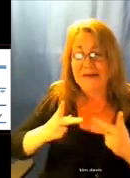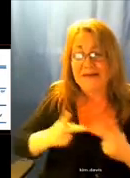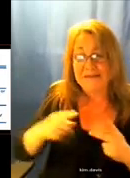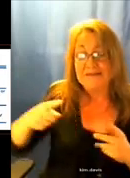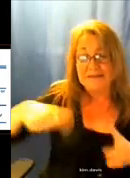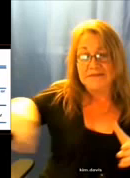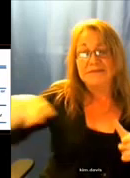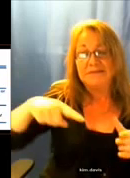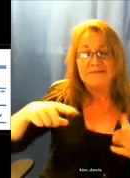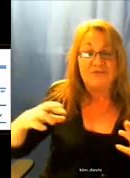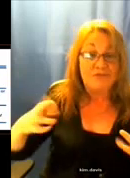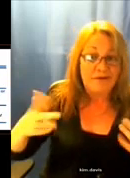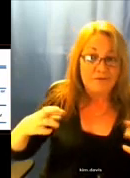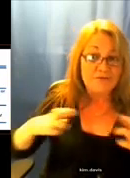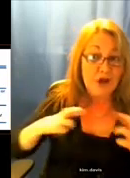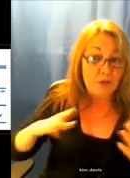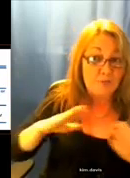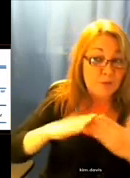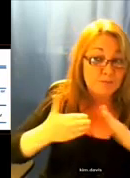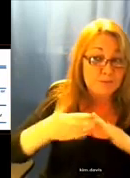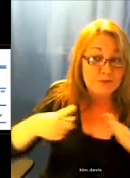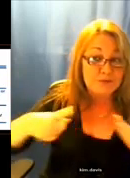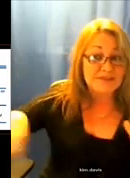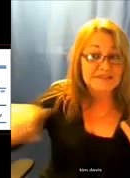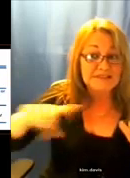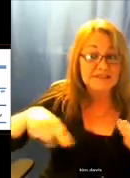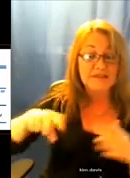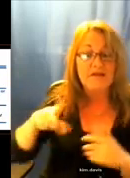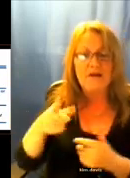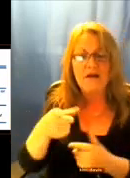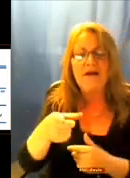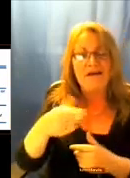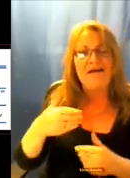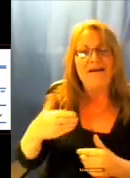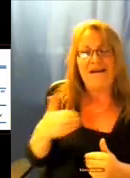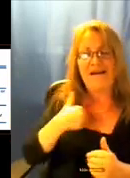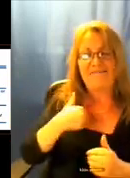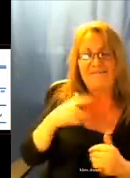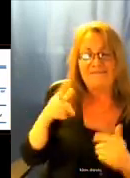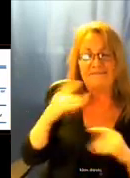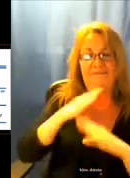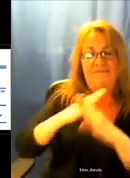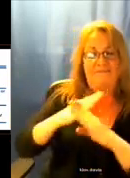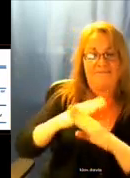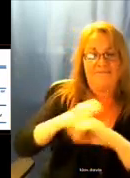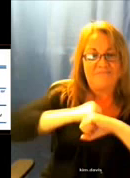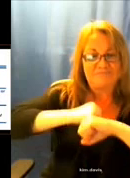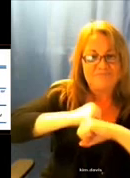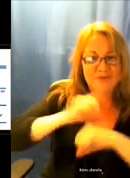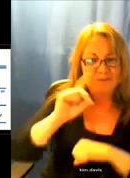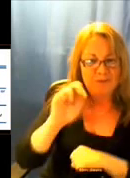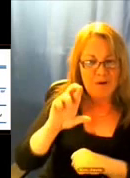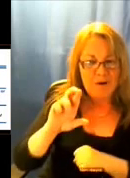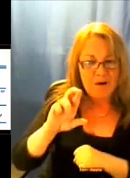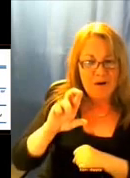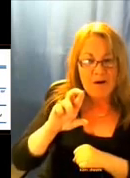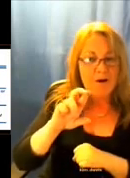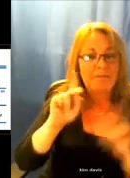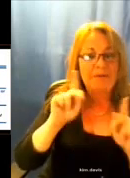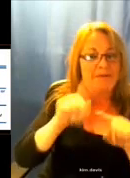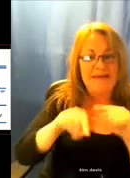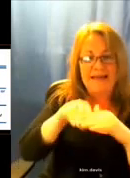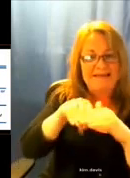apartments or resident areas or possible retirement communities, they do